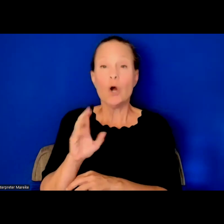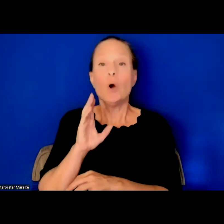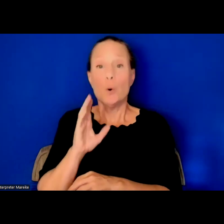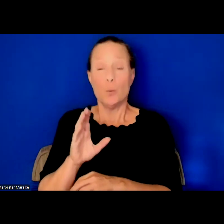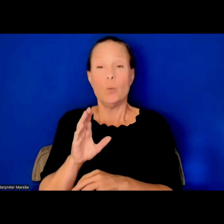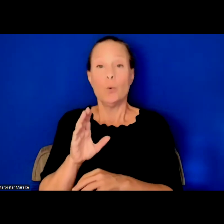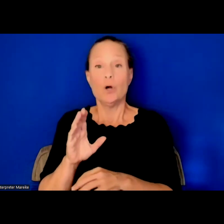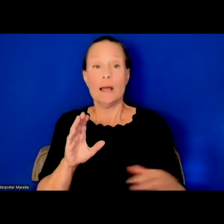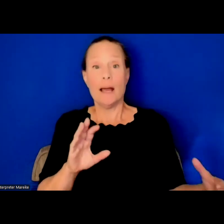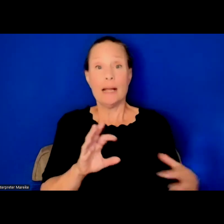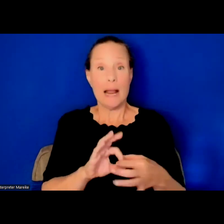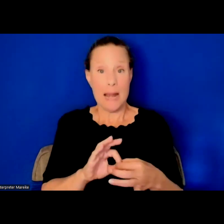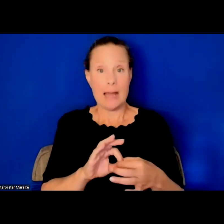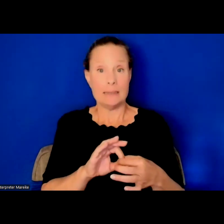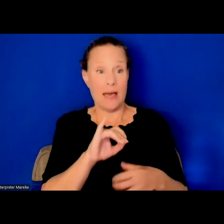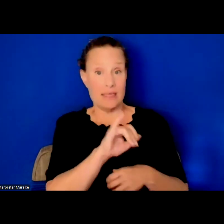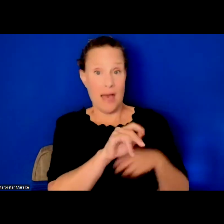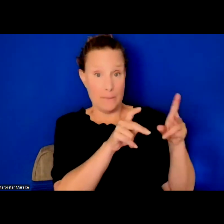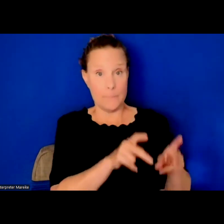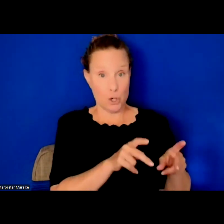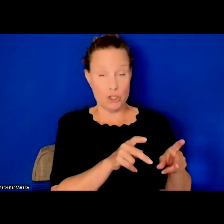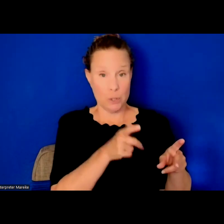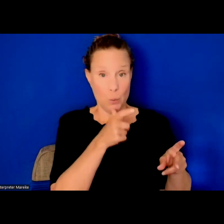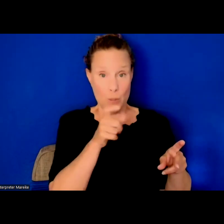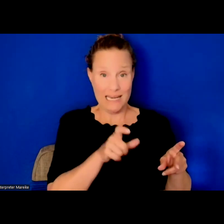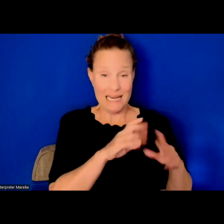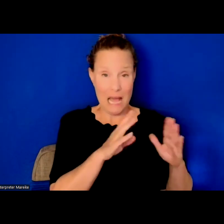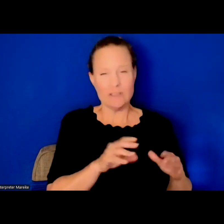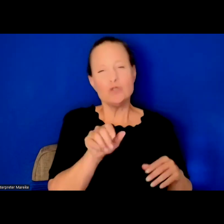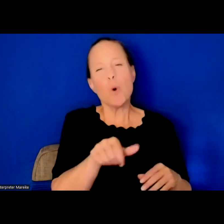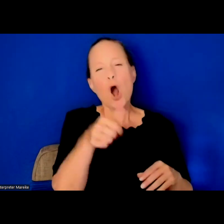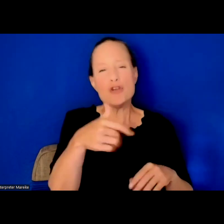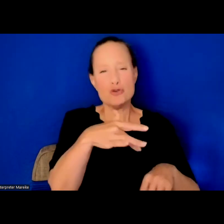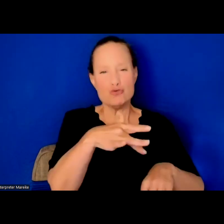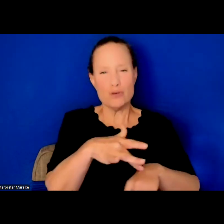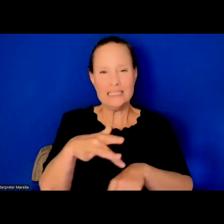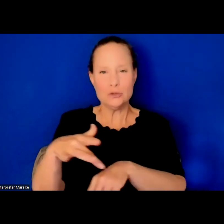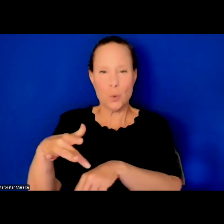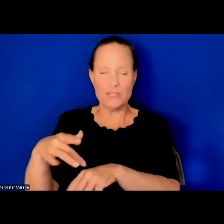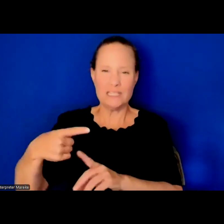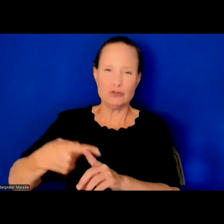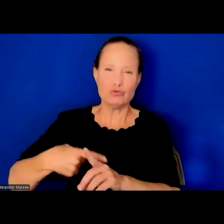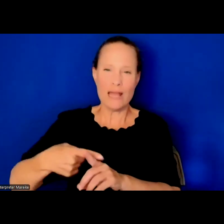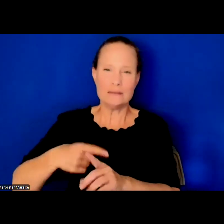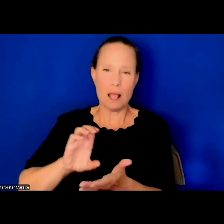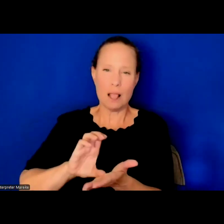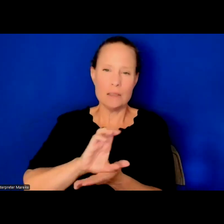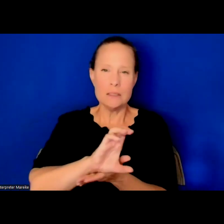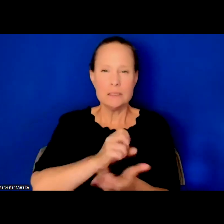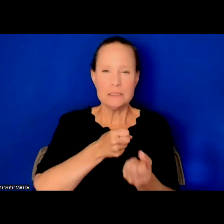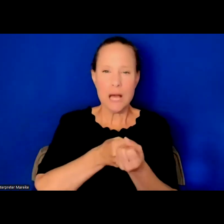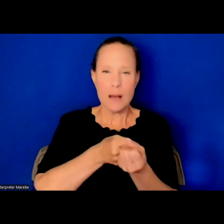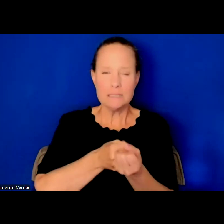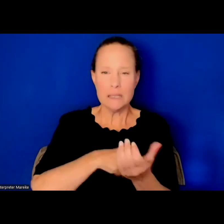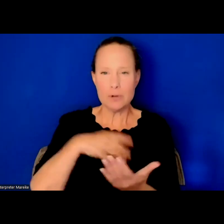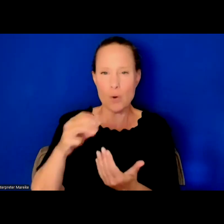Medicaid member to other resources of rental subsidy programs. So maybe it could be